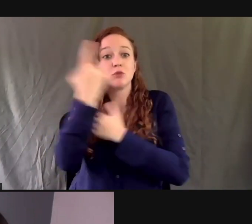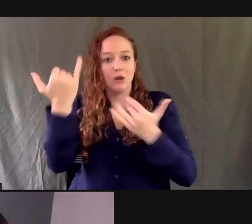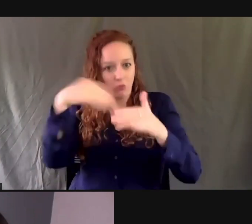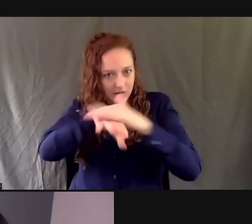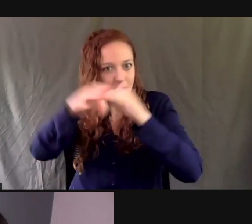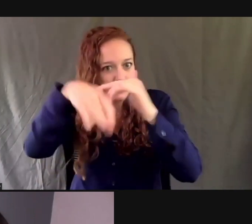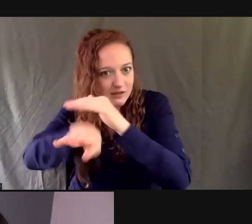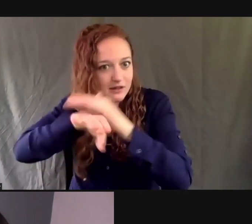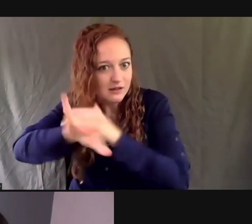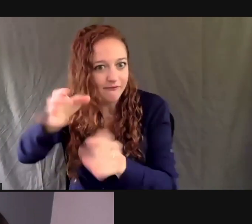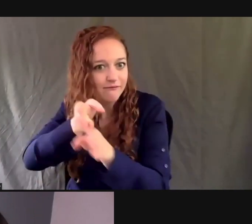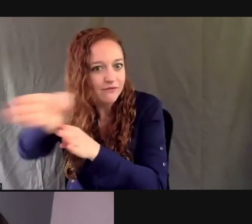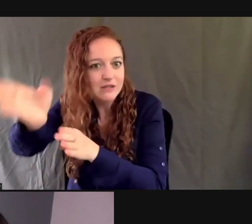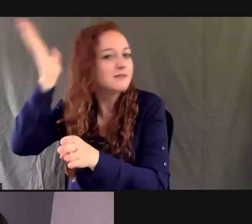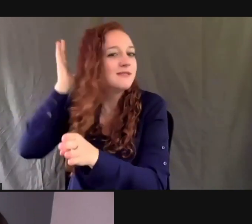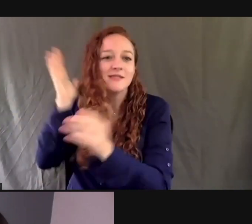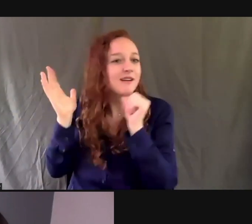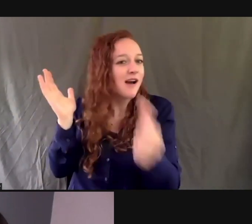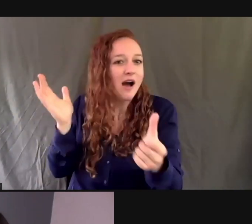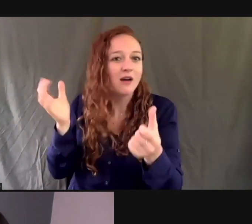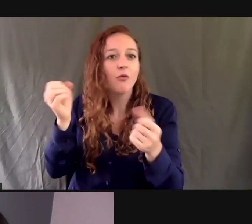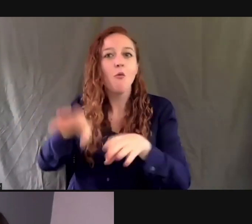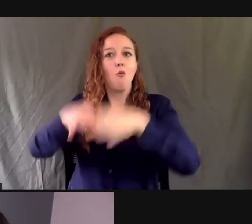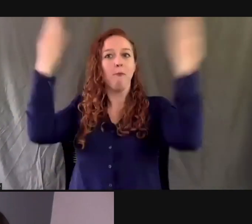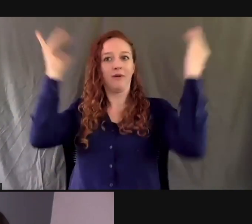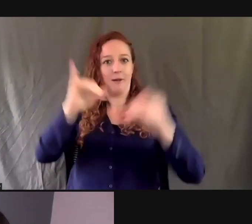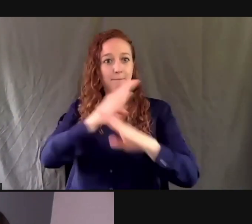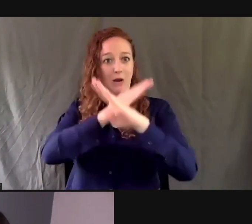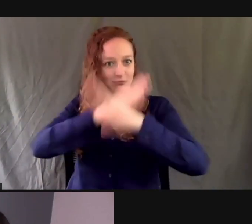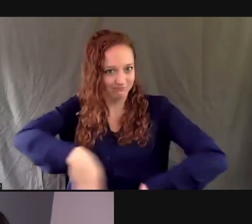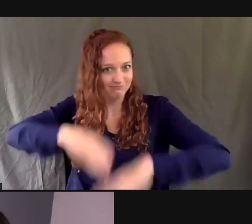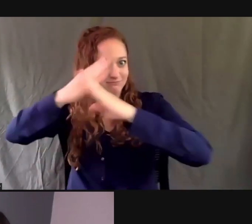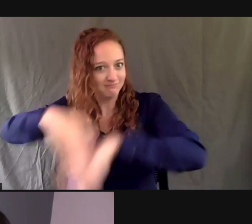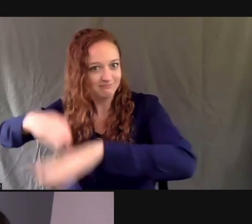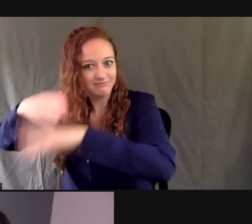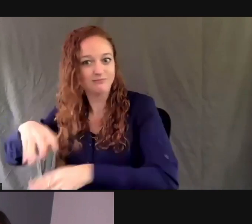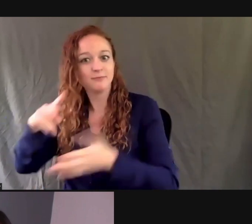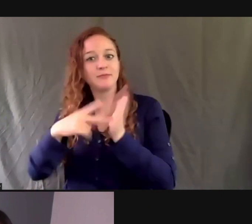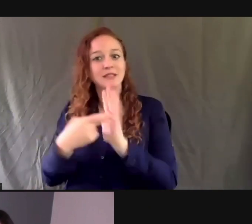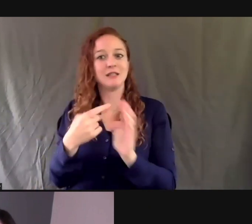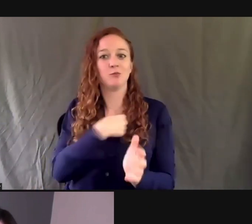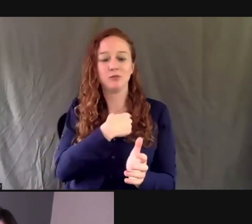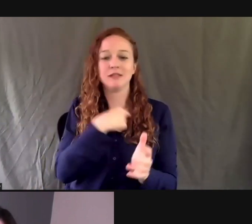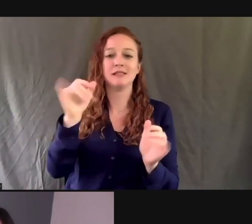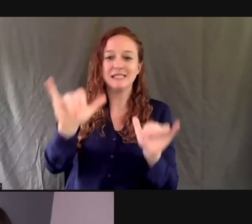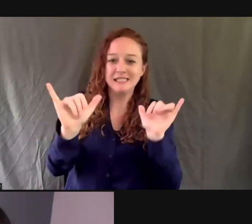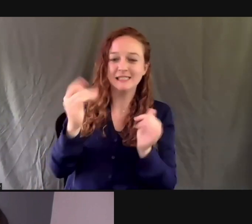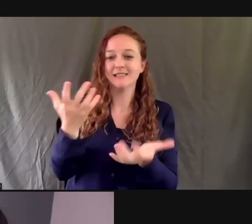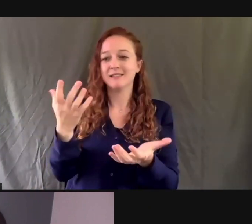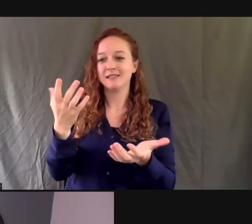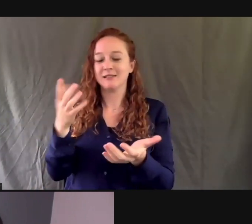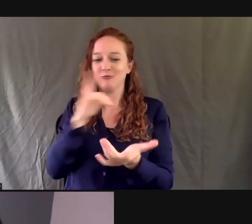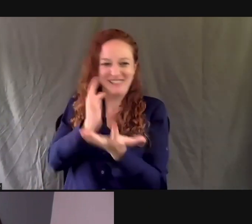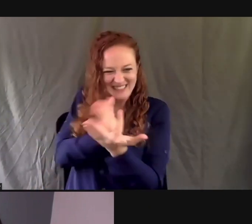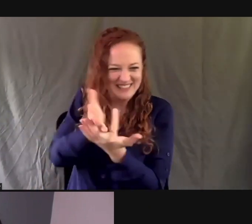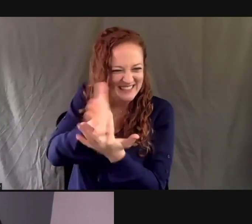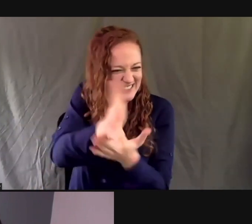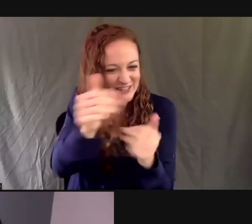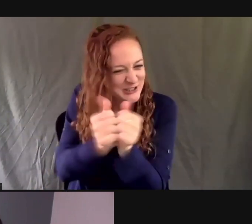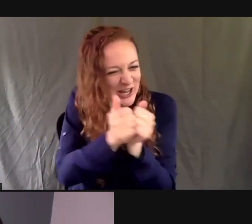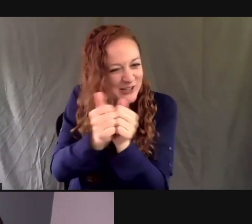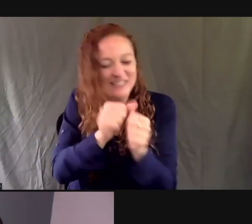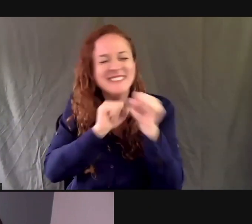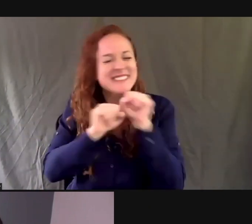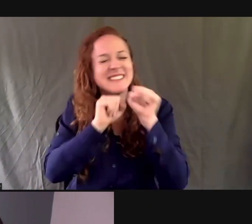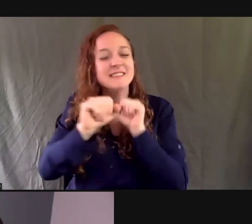people making an ASL video, maybe not. But if there is a deaf expert, there is a deaf interpreter, there's a deaf person sharing